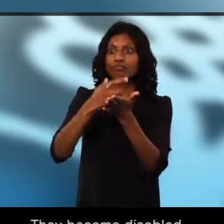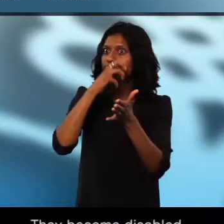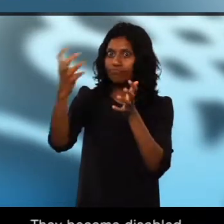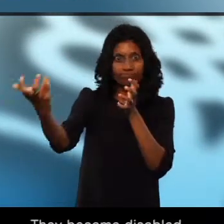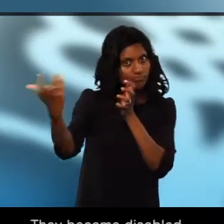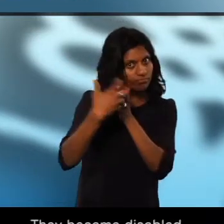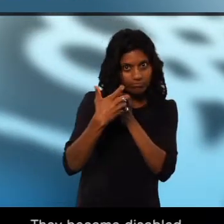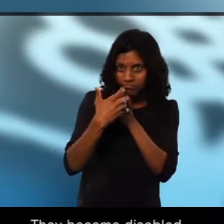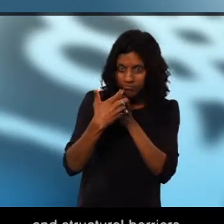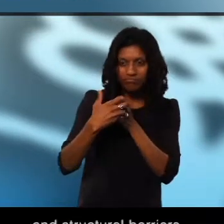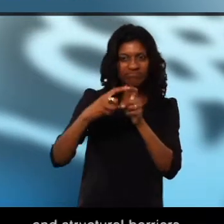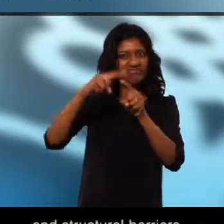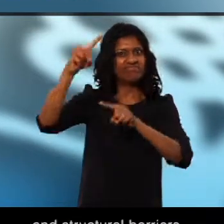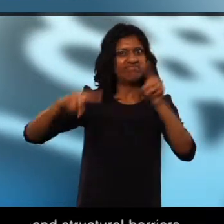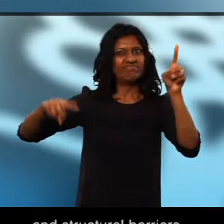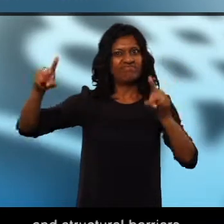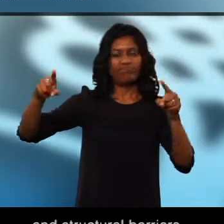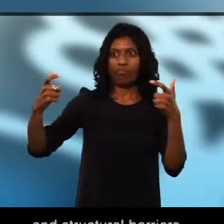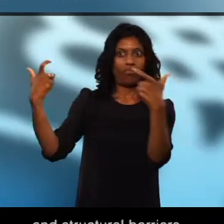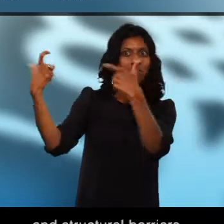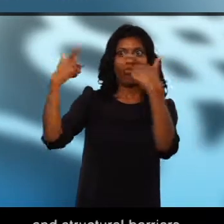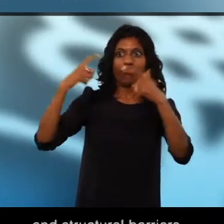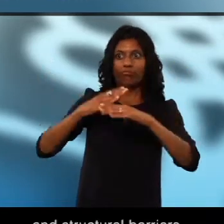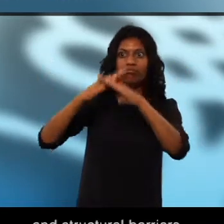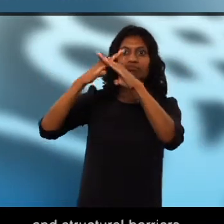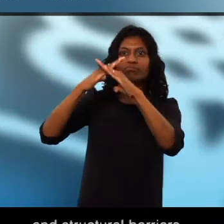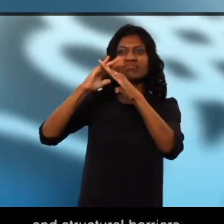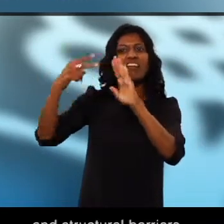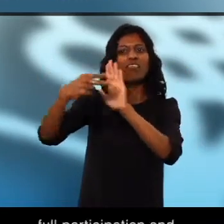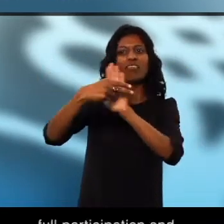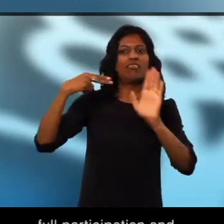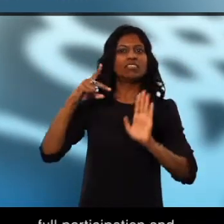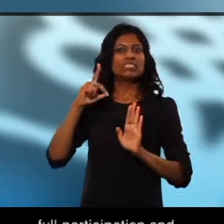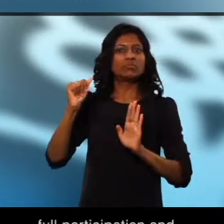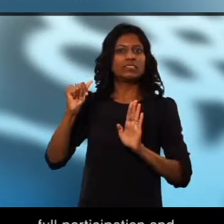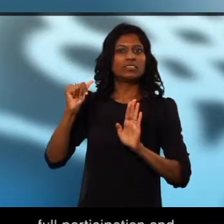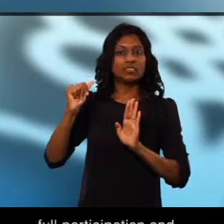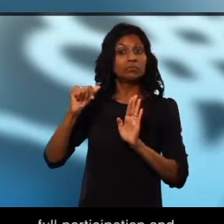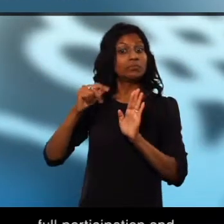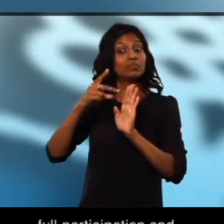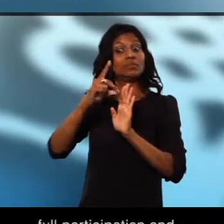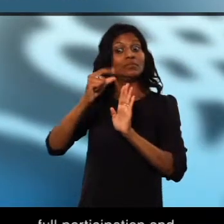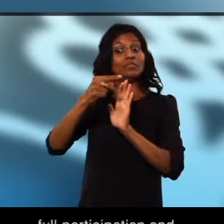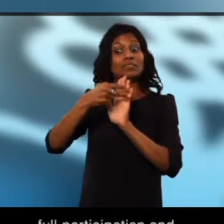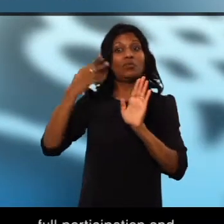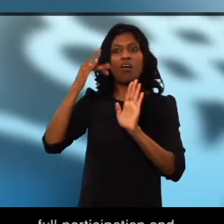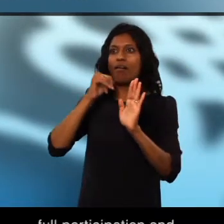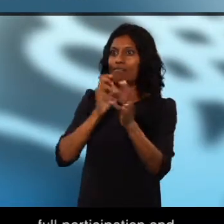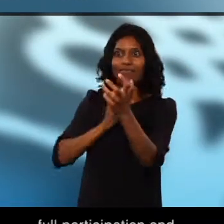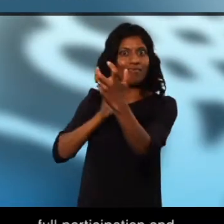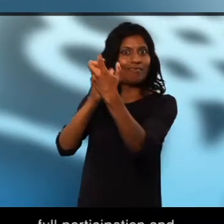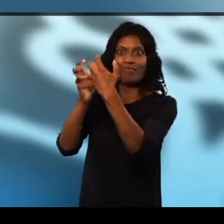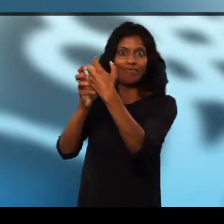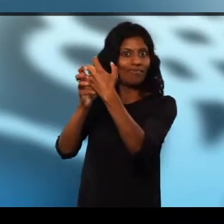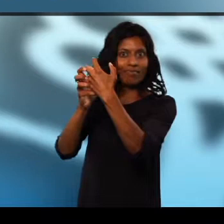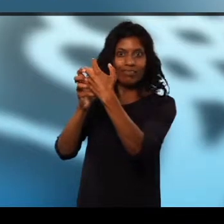when societal and structural barriers exclude them from full participation and access to opportunities and